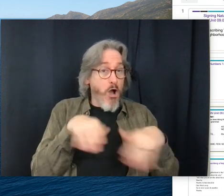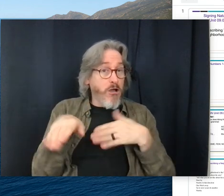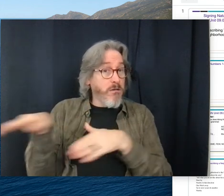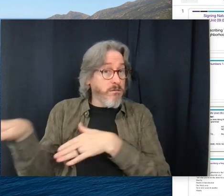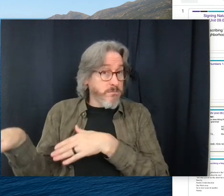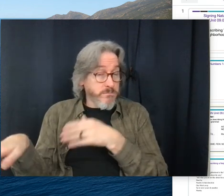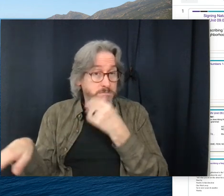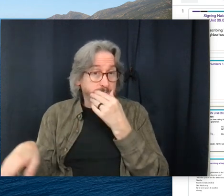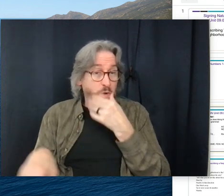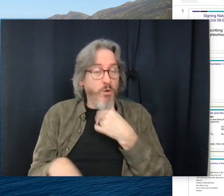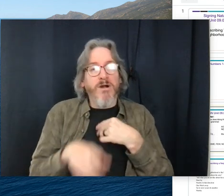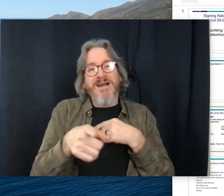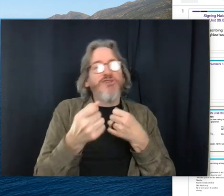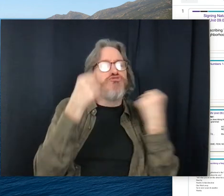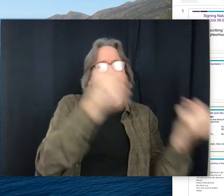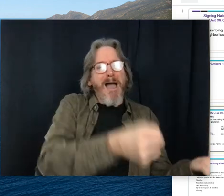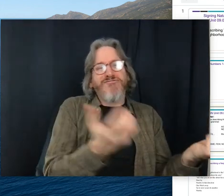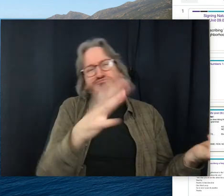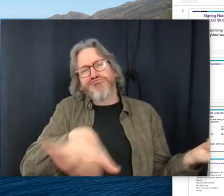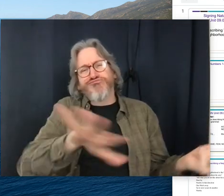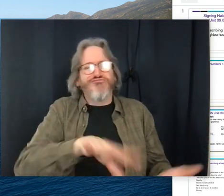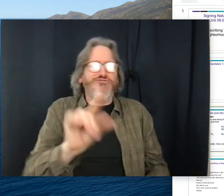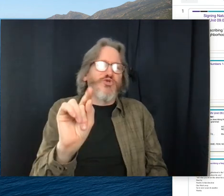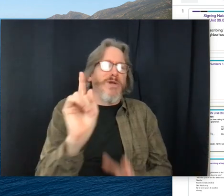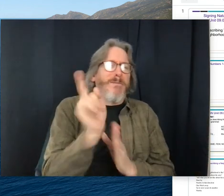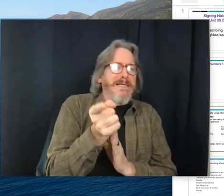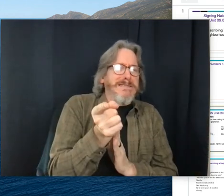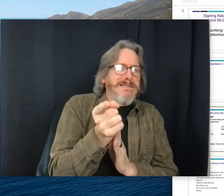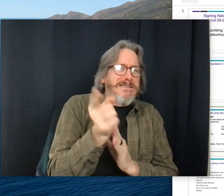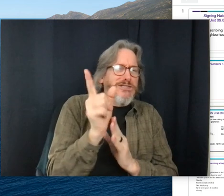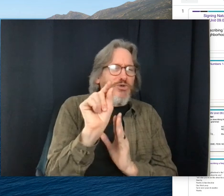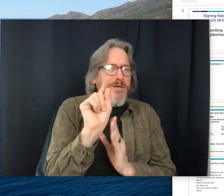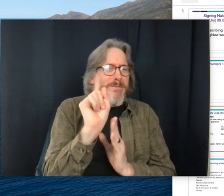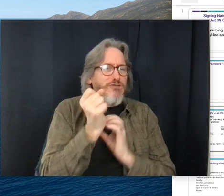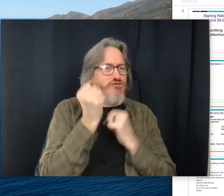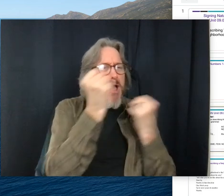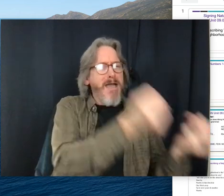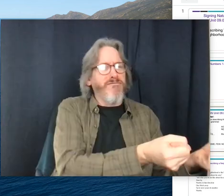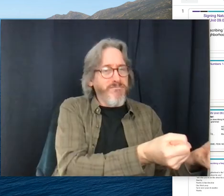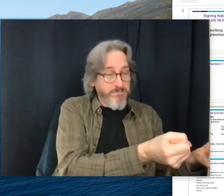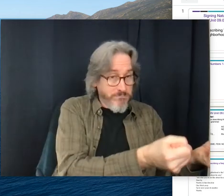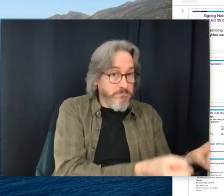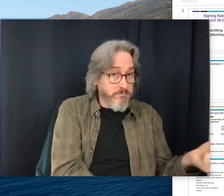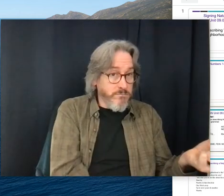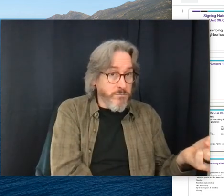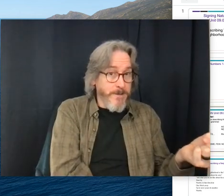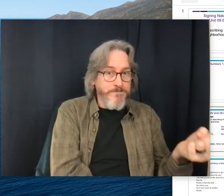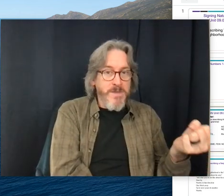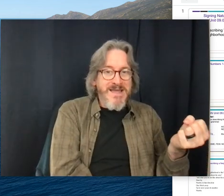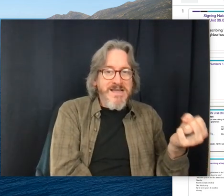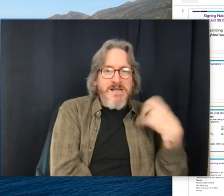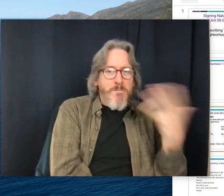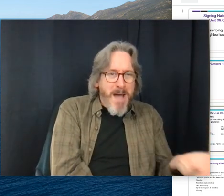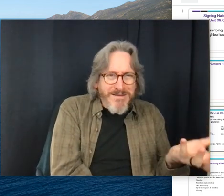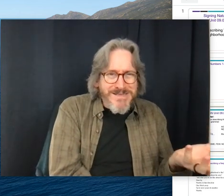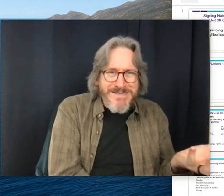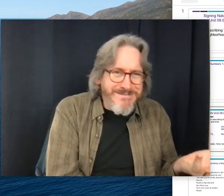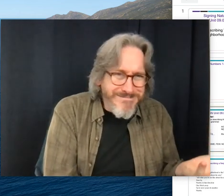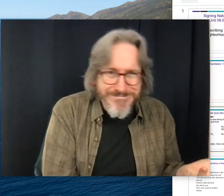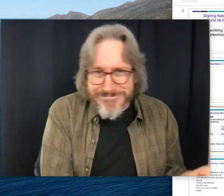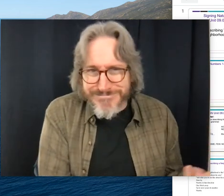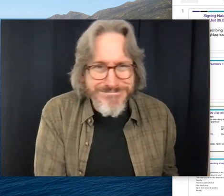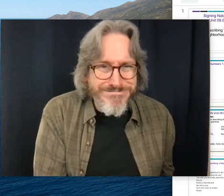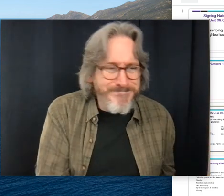10-minute walk. Or drive 20 minutes. 20-minute drive. Okay.